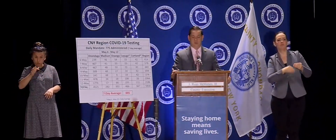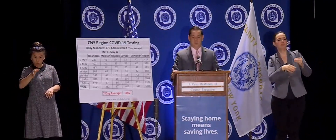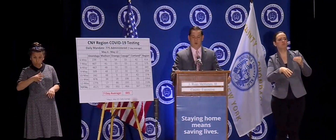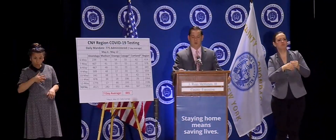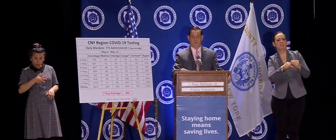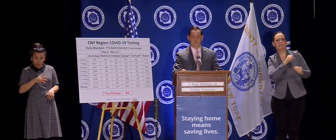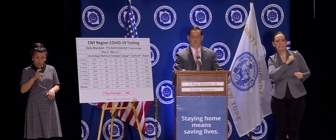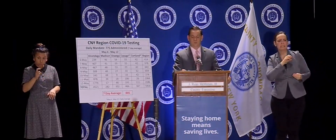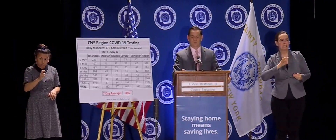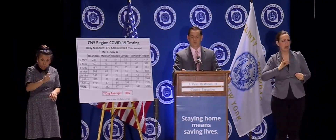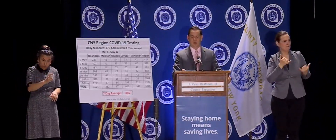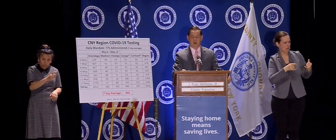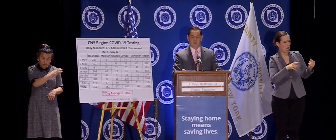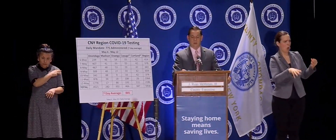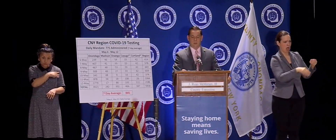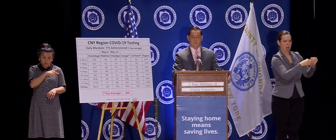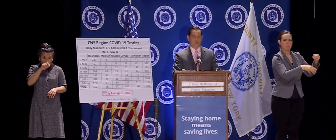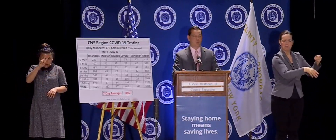there's a nursing home